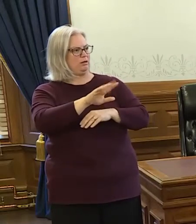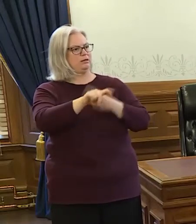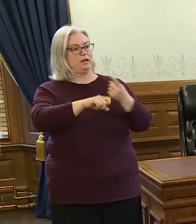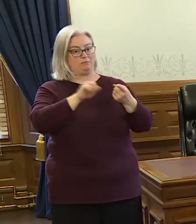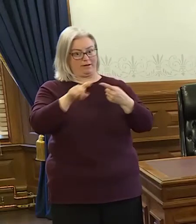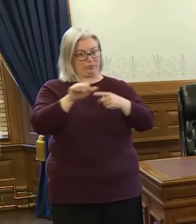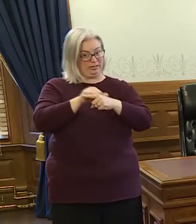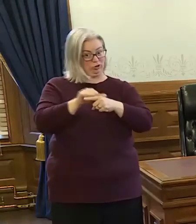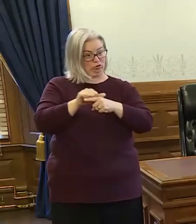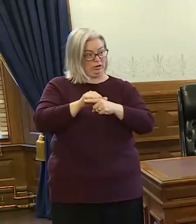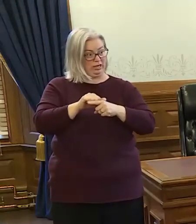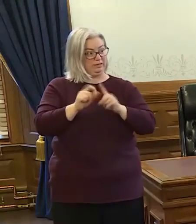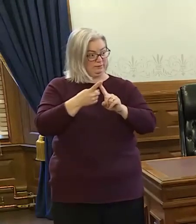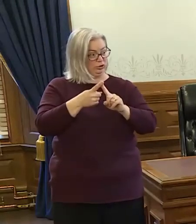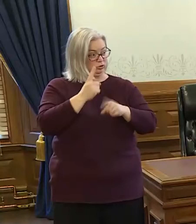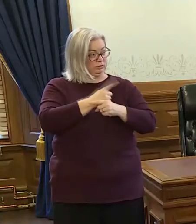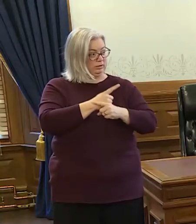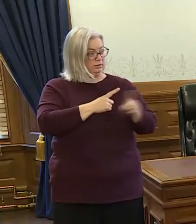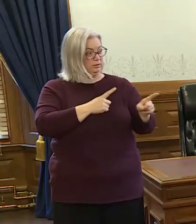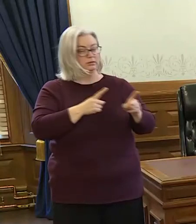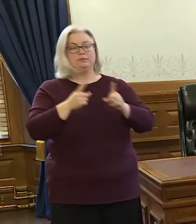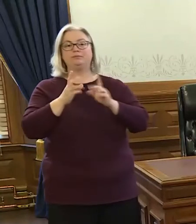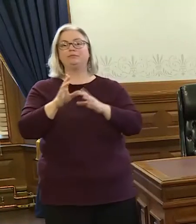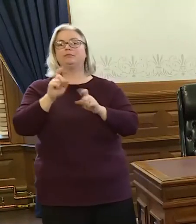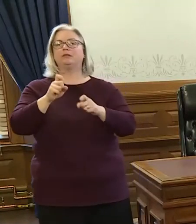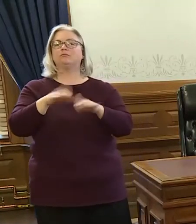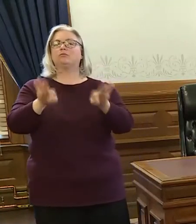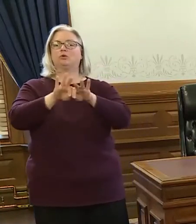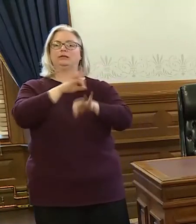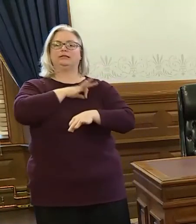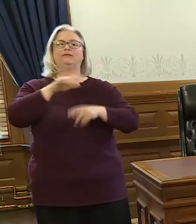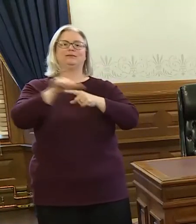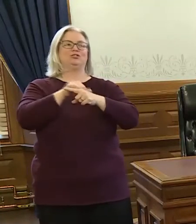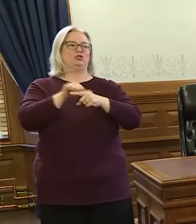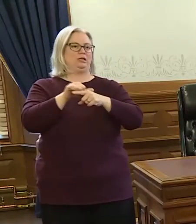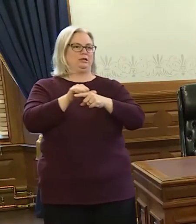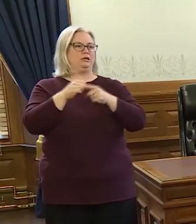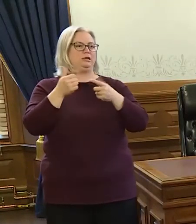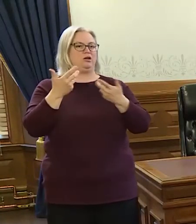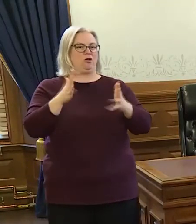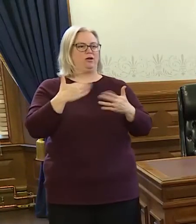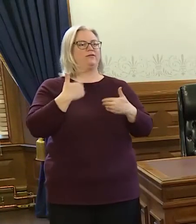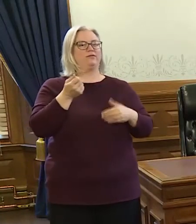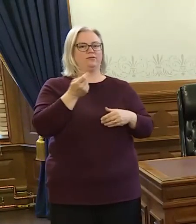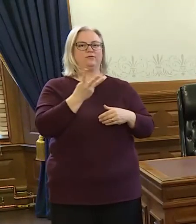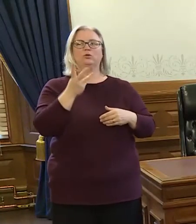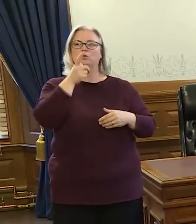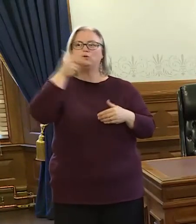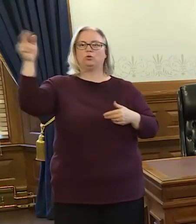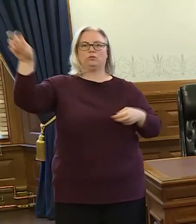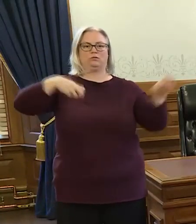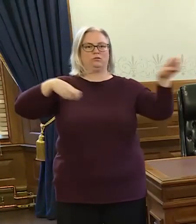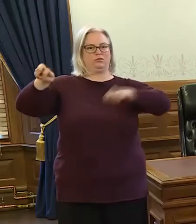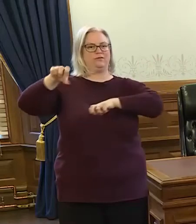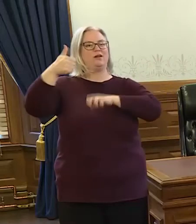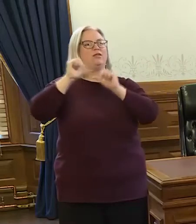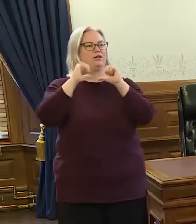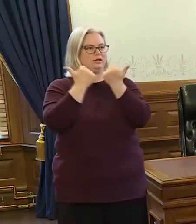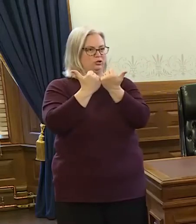have to be trained, as I understand, too? They do have to be trained. We already have a few coming in from other